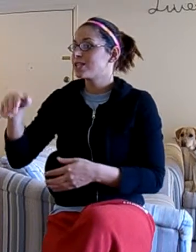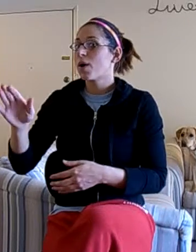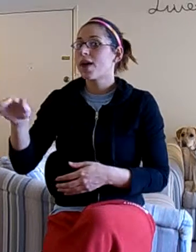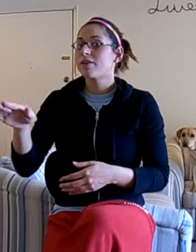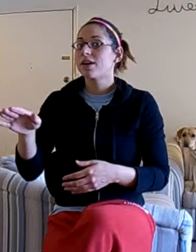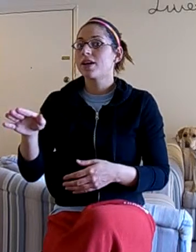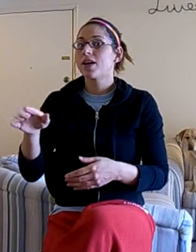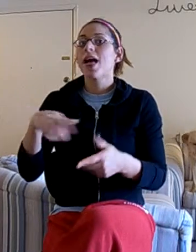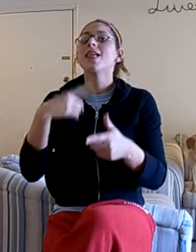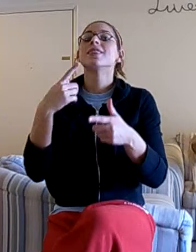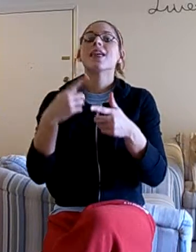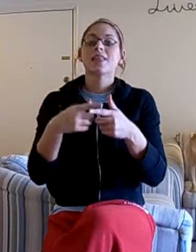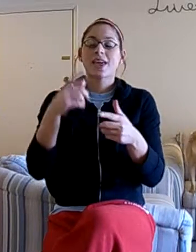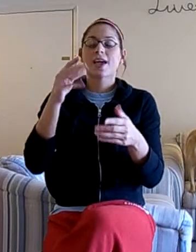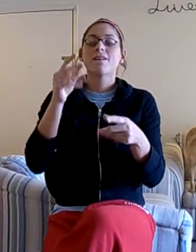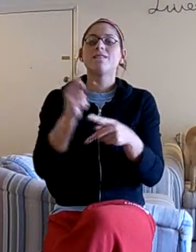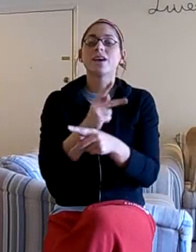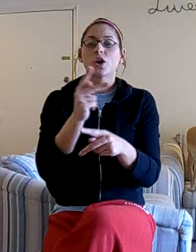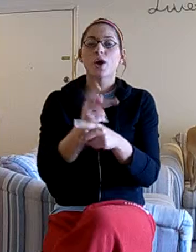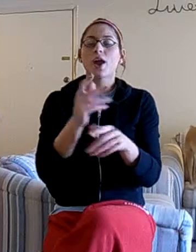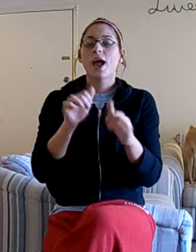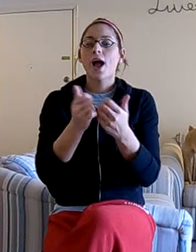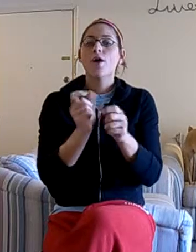how far that seismograph station is away.